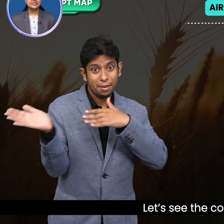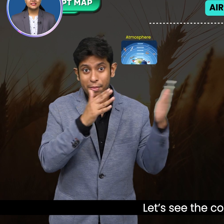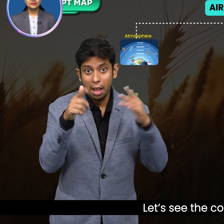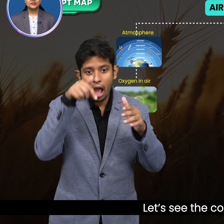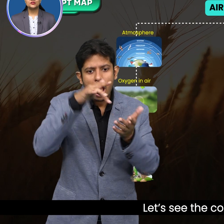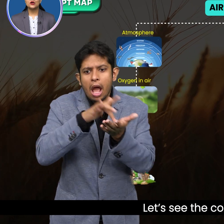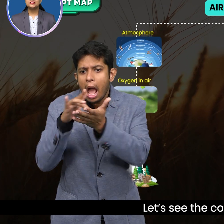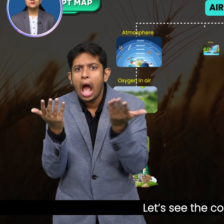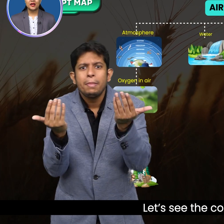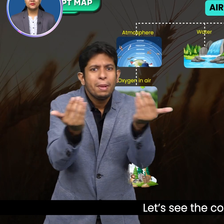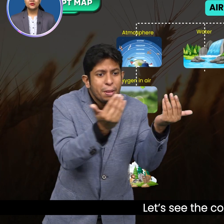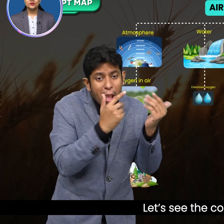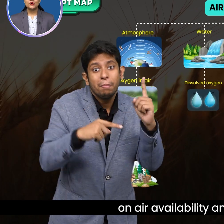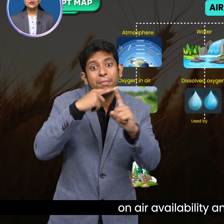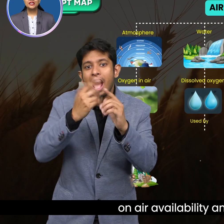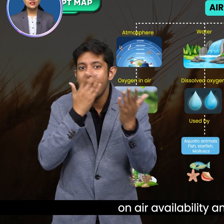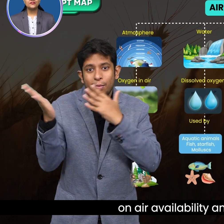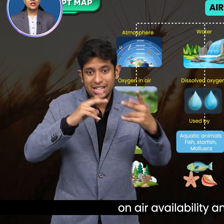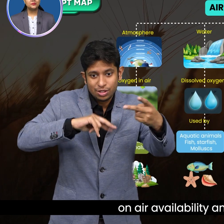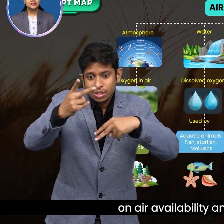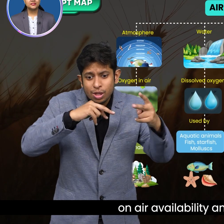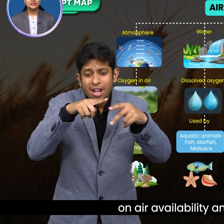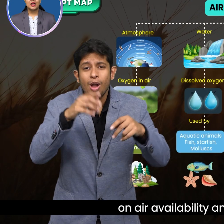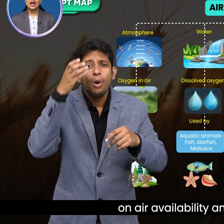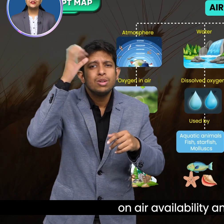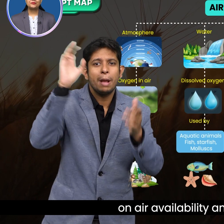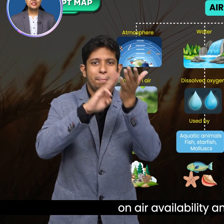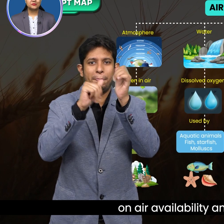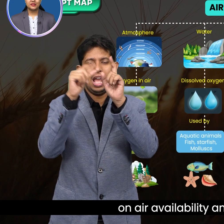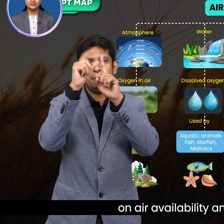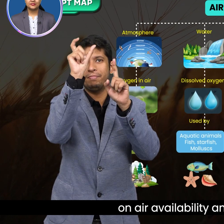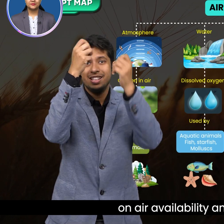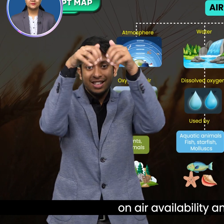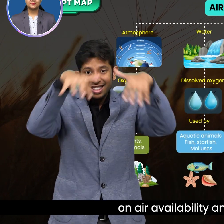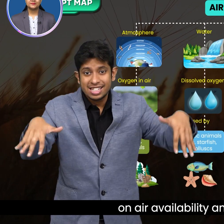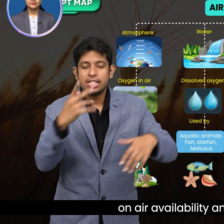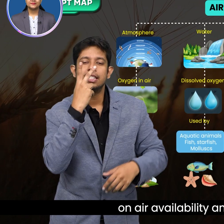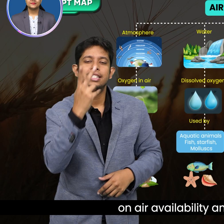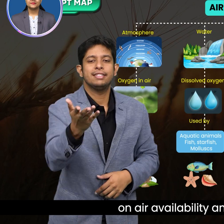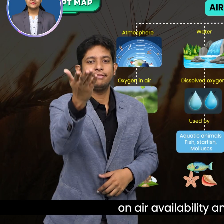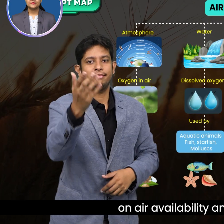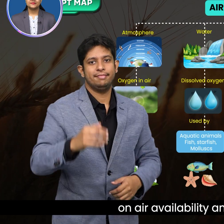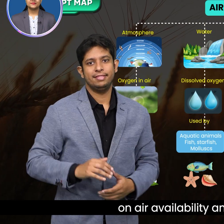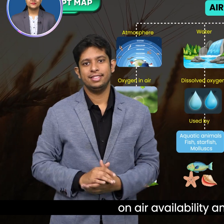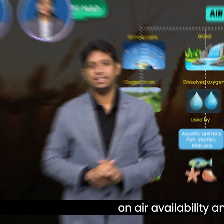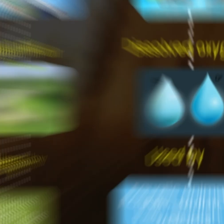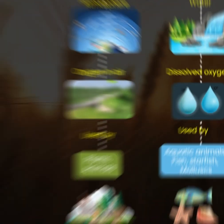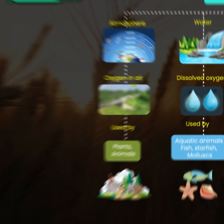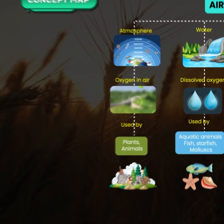Let's see the concept map on air availability and replacement.